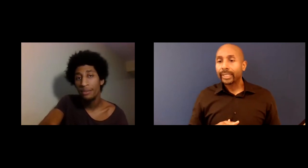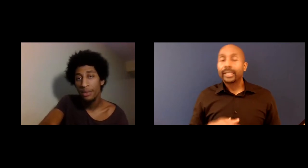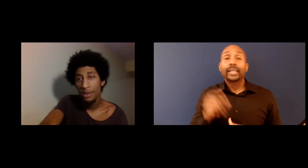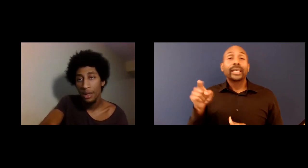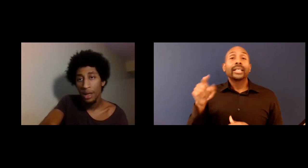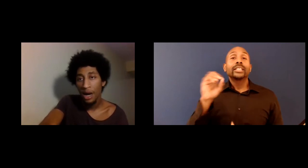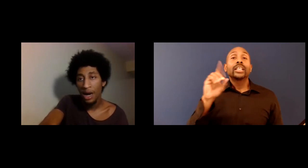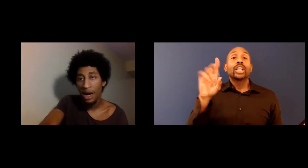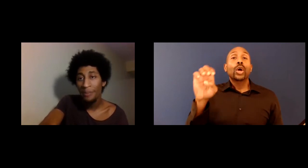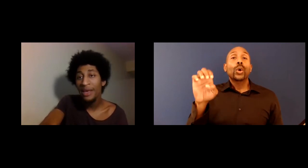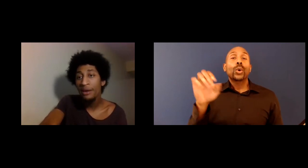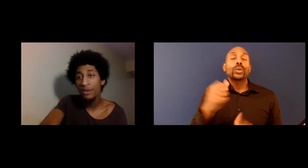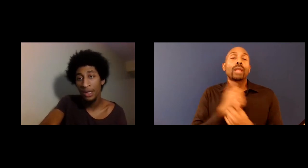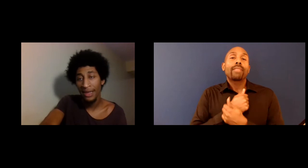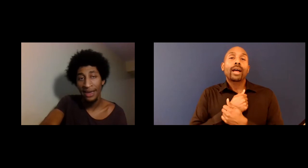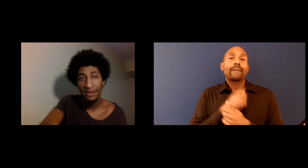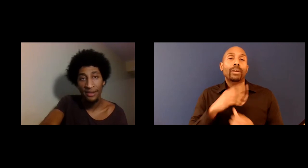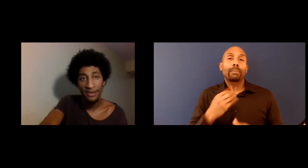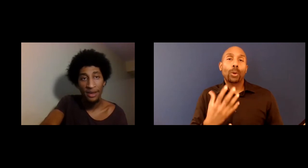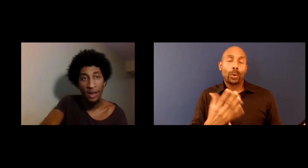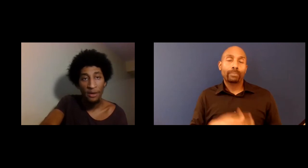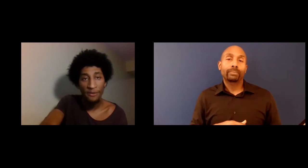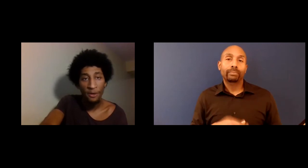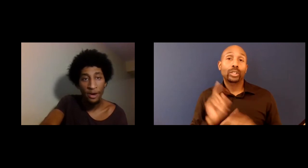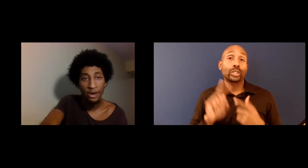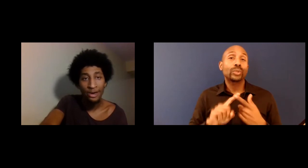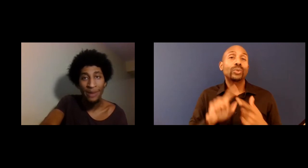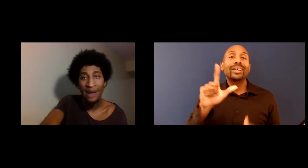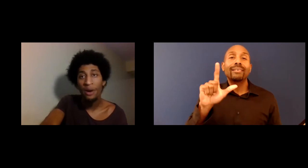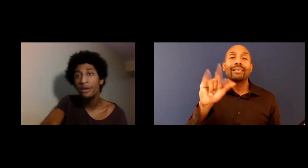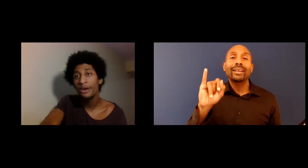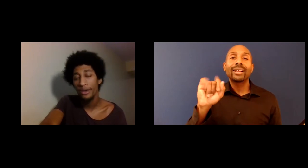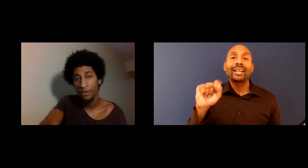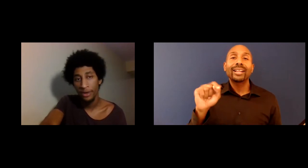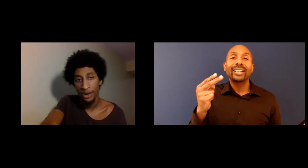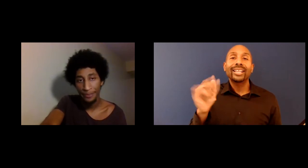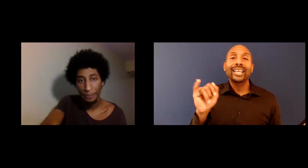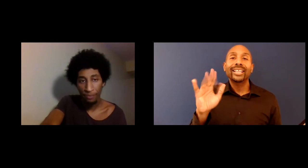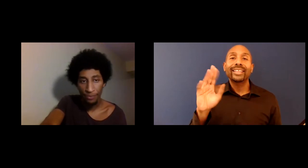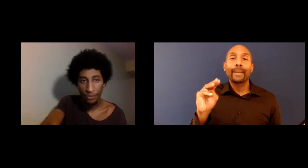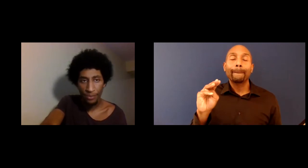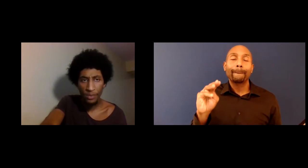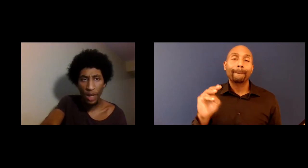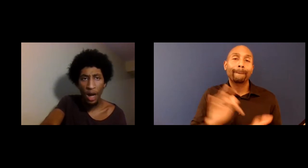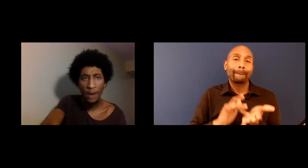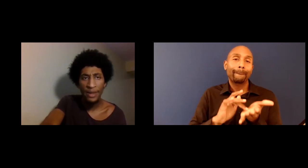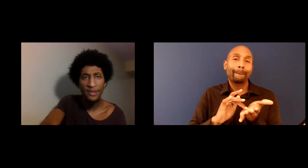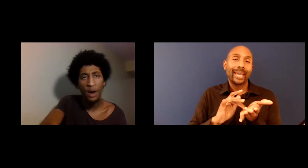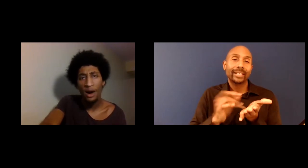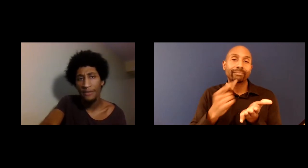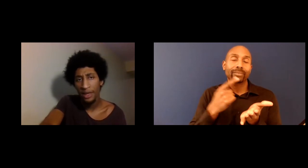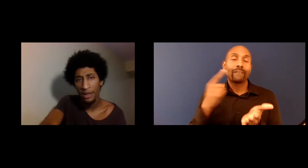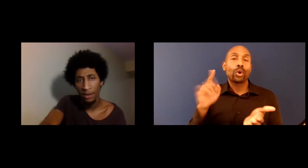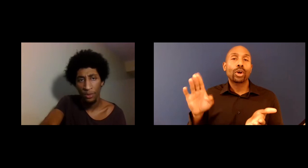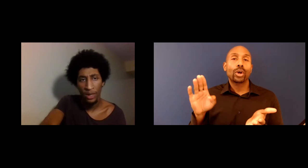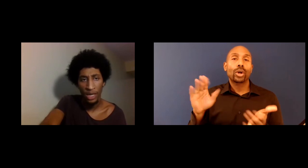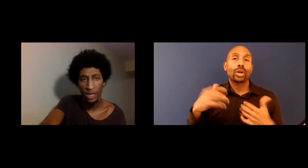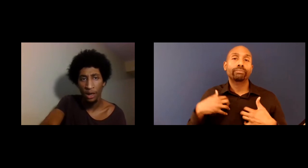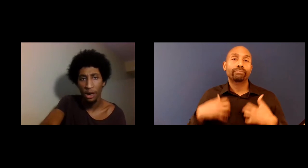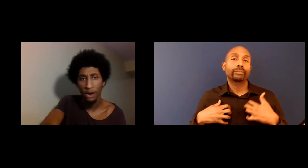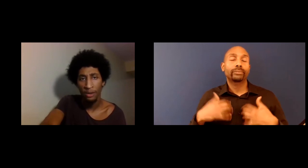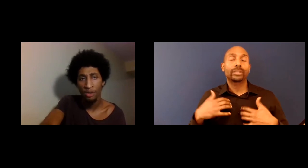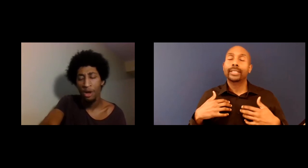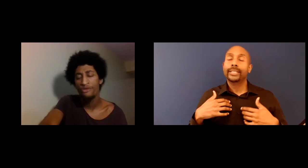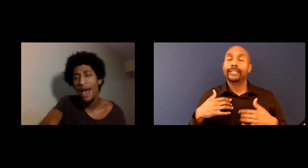lithium, a pill she takes for her bipolar disorder. And so often